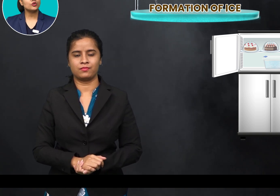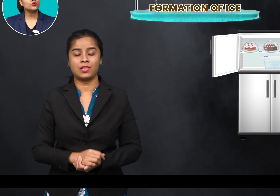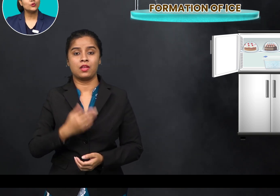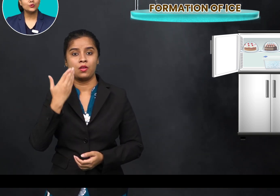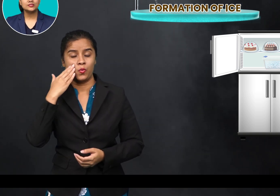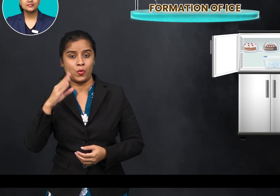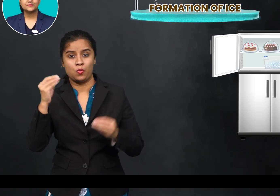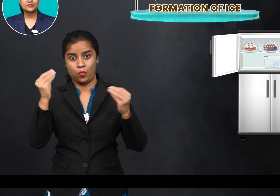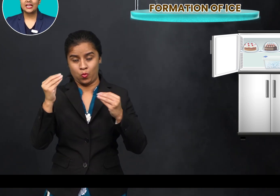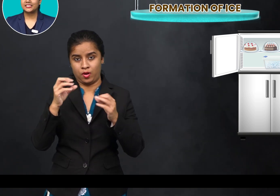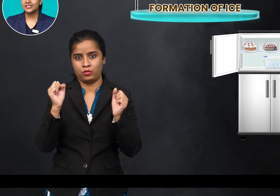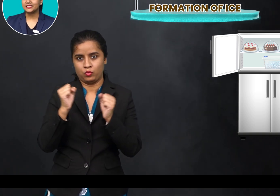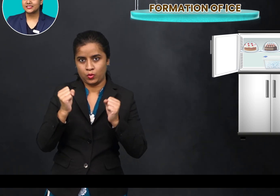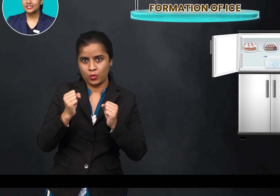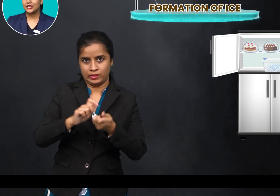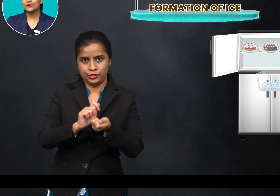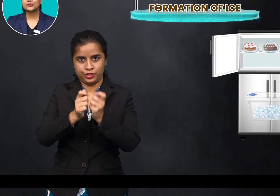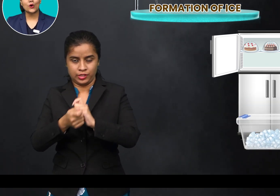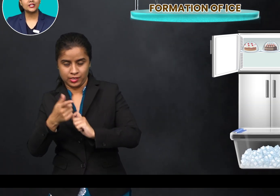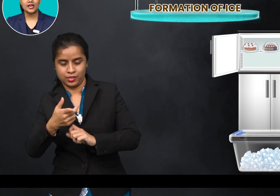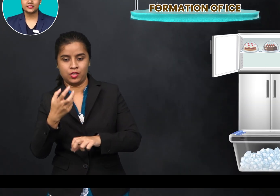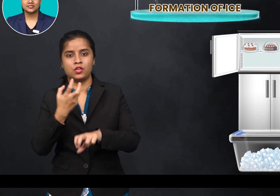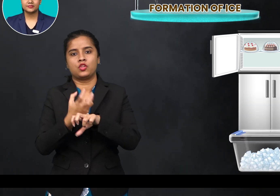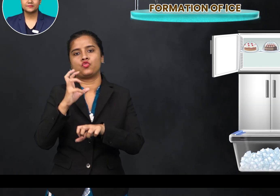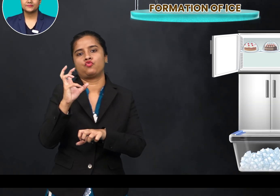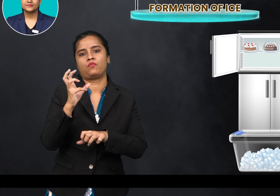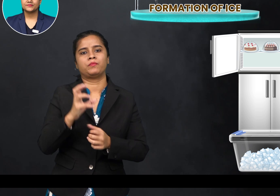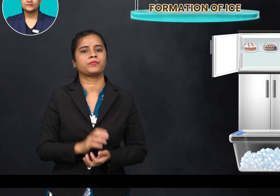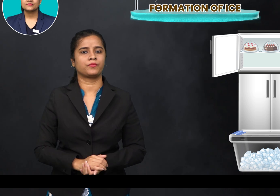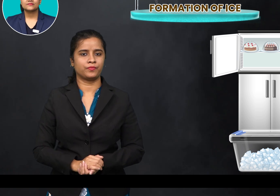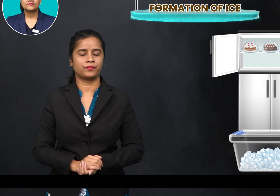When water cools, it turns into solid ice.